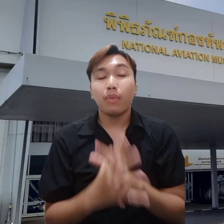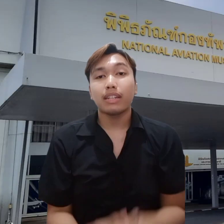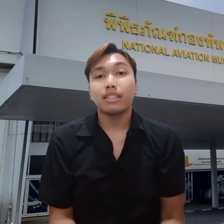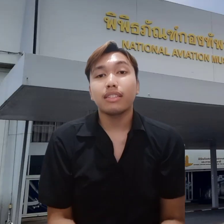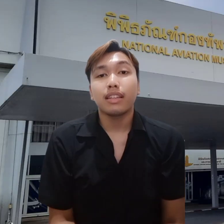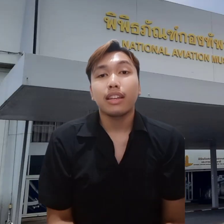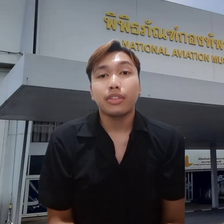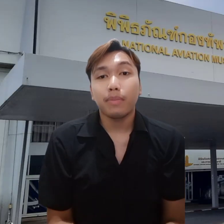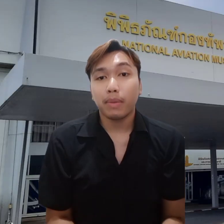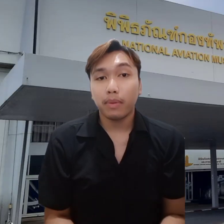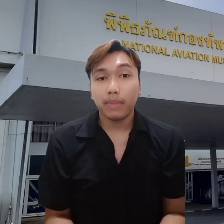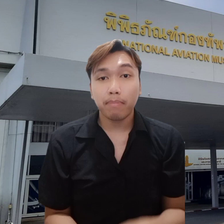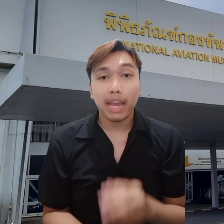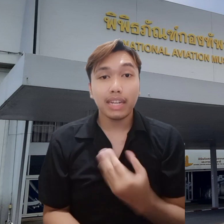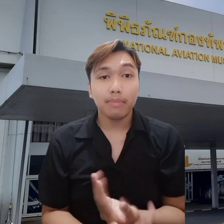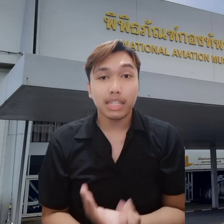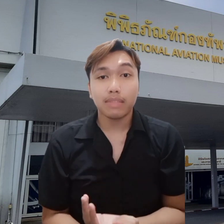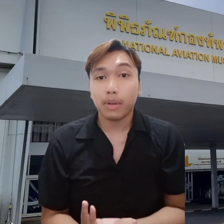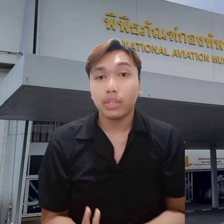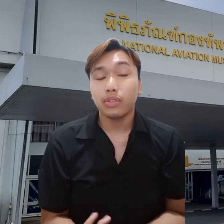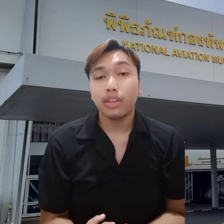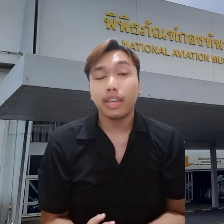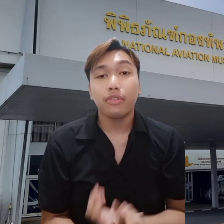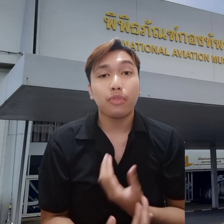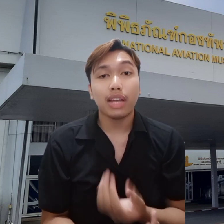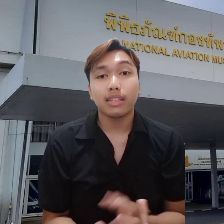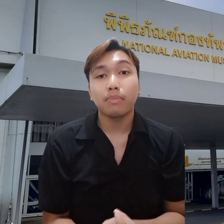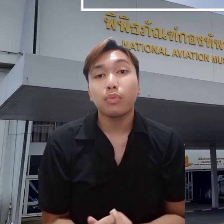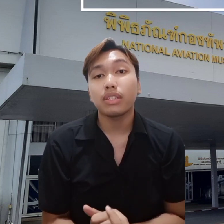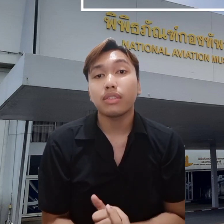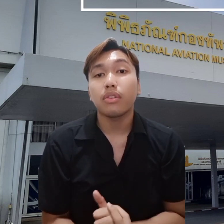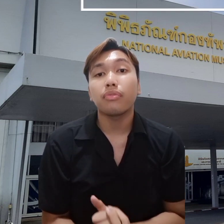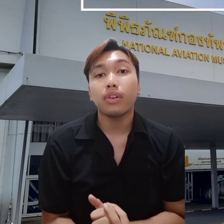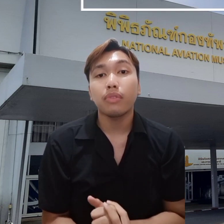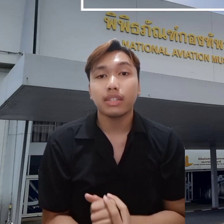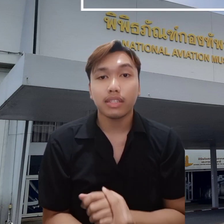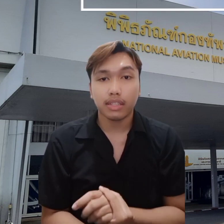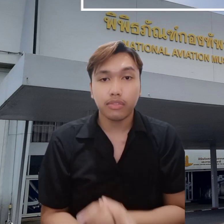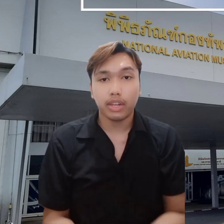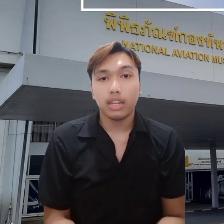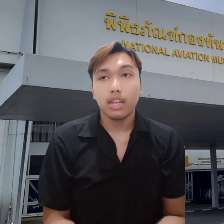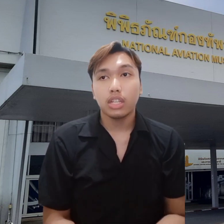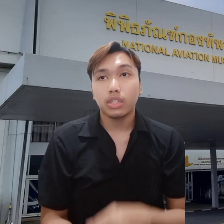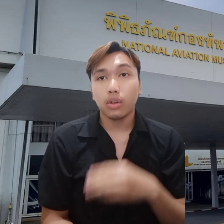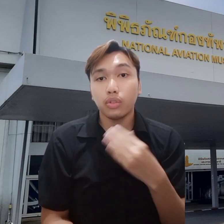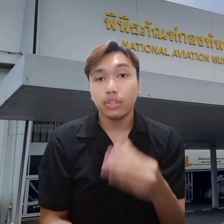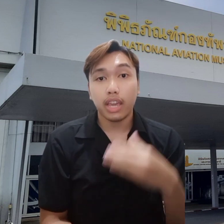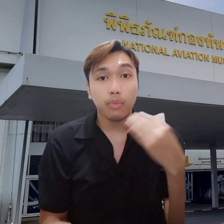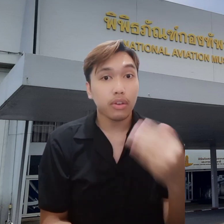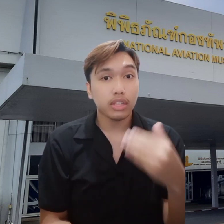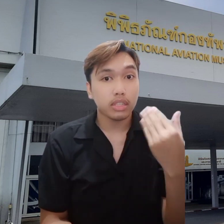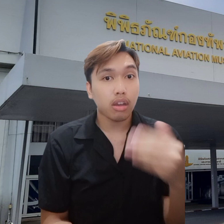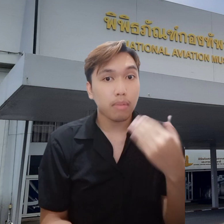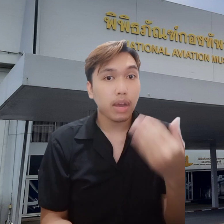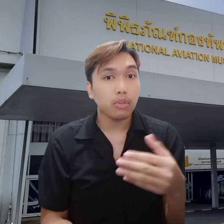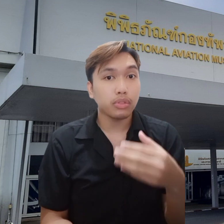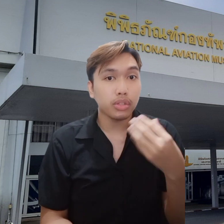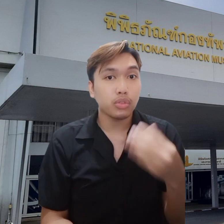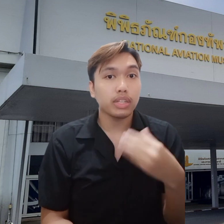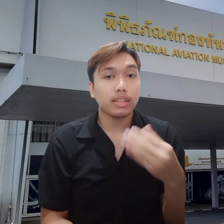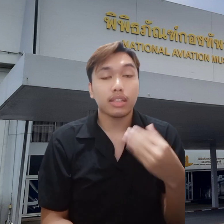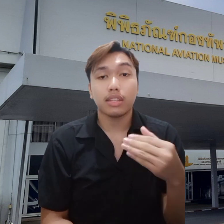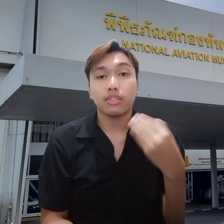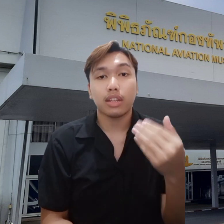Hello everyone, you remember me? My name is Aviation, class number 104 and the 63. So today we're gonna talk about